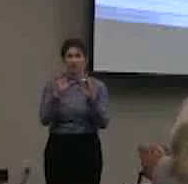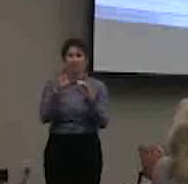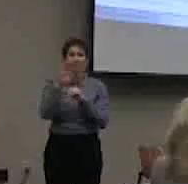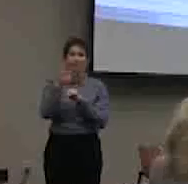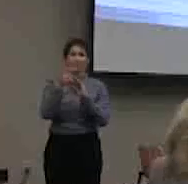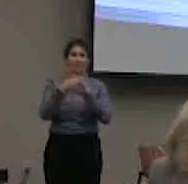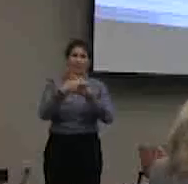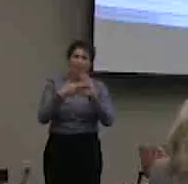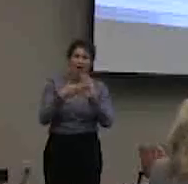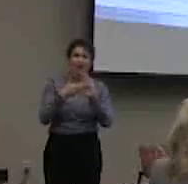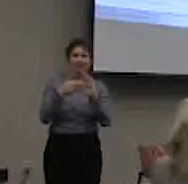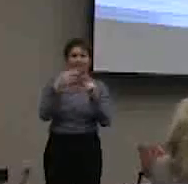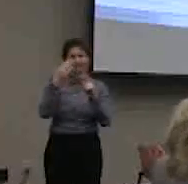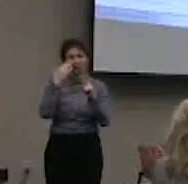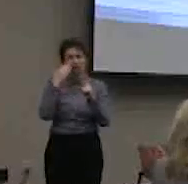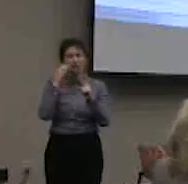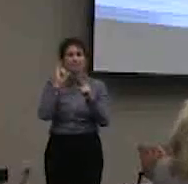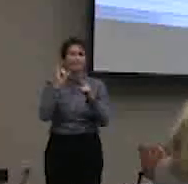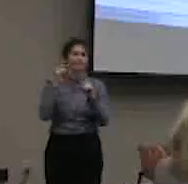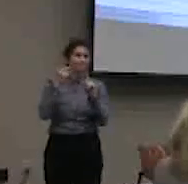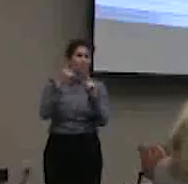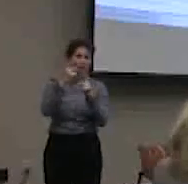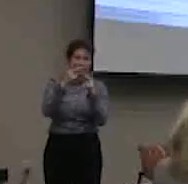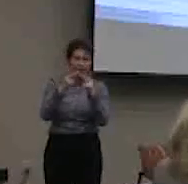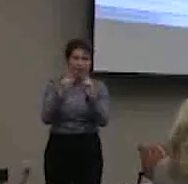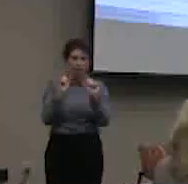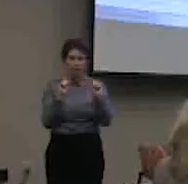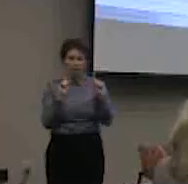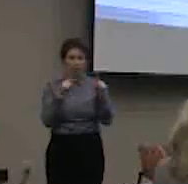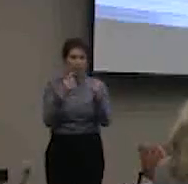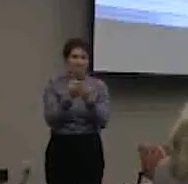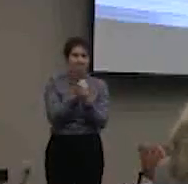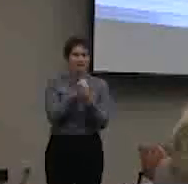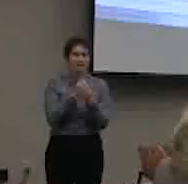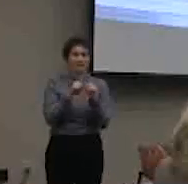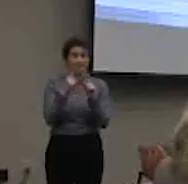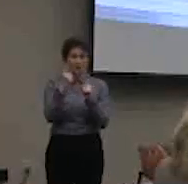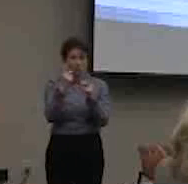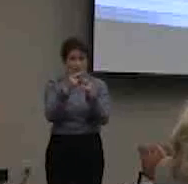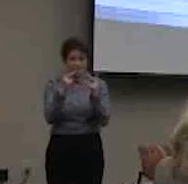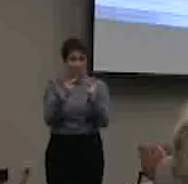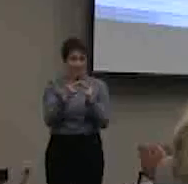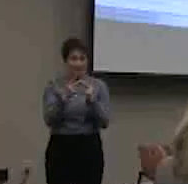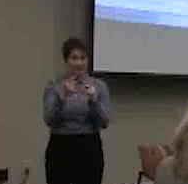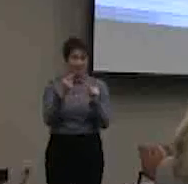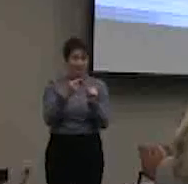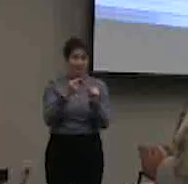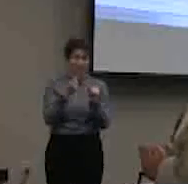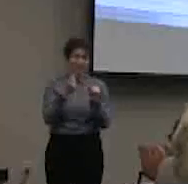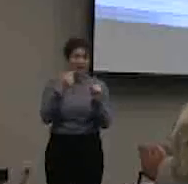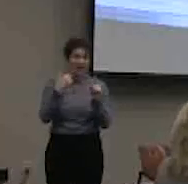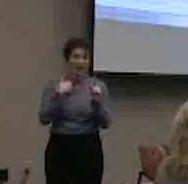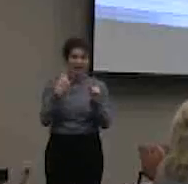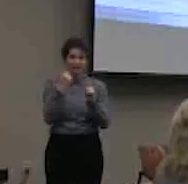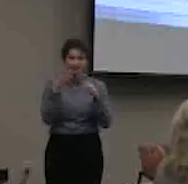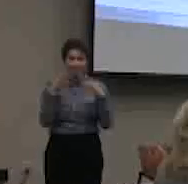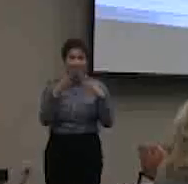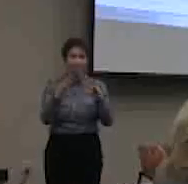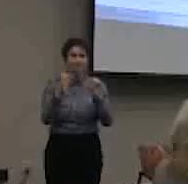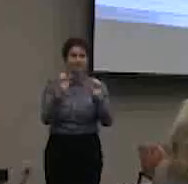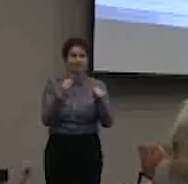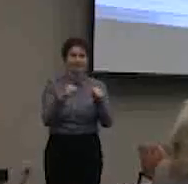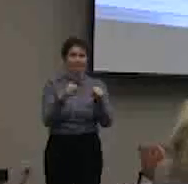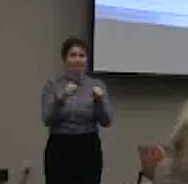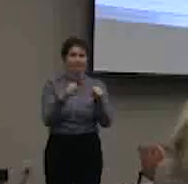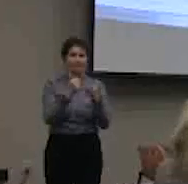know there's one place to go, but that one place has a mechanism to get you to the